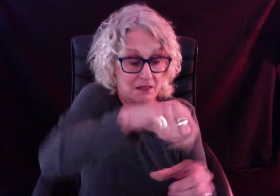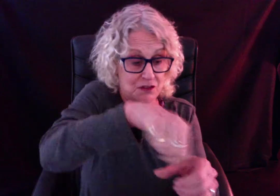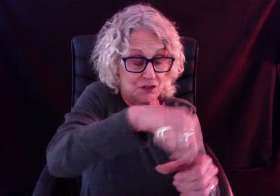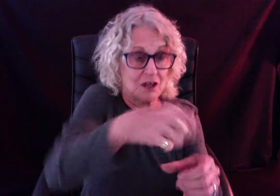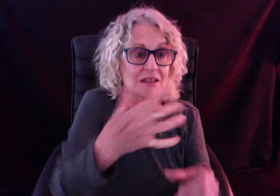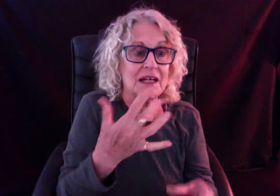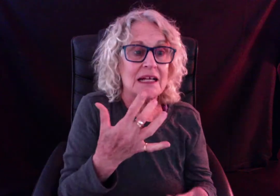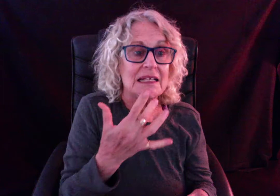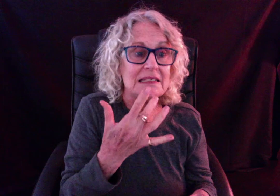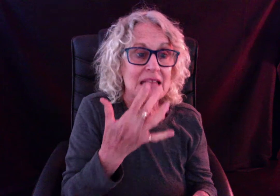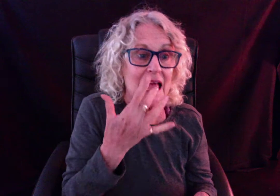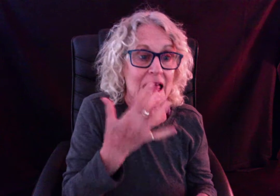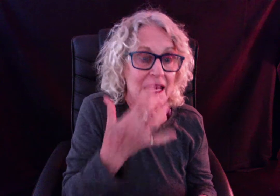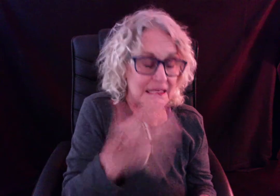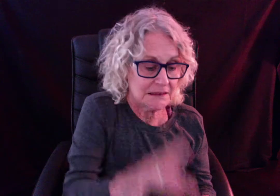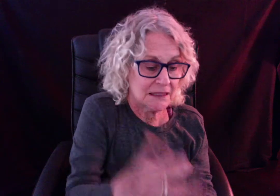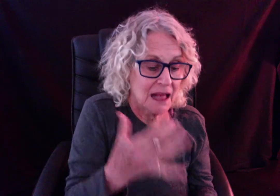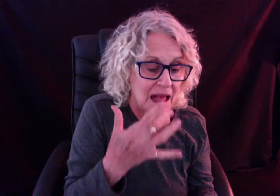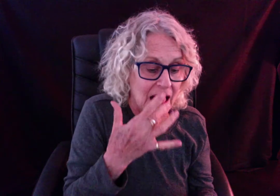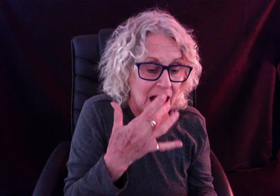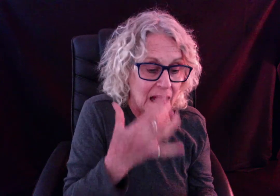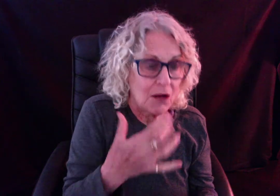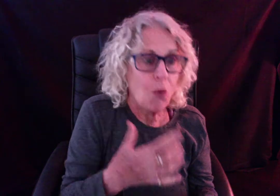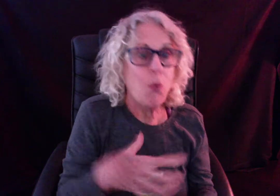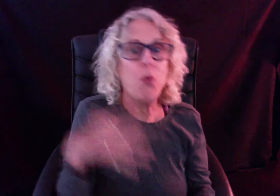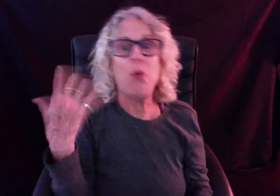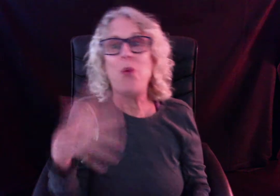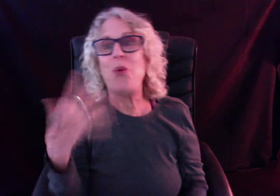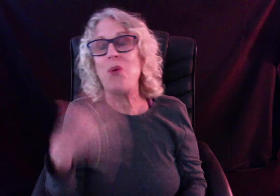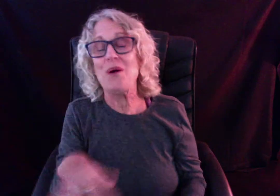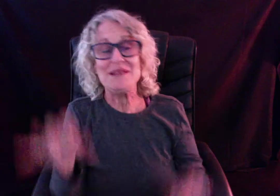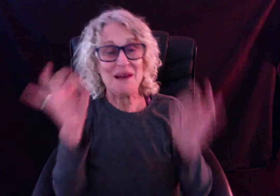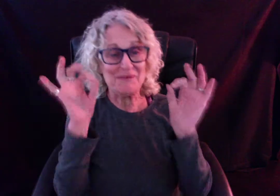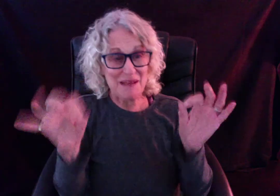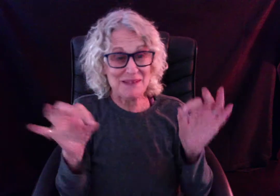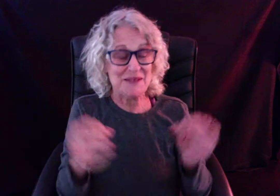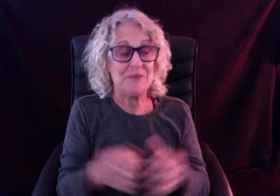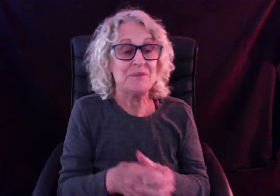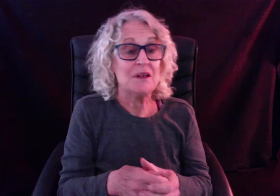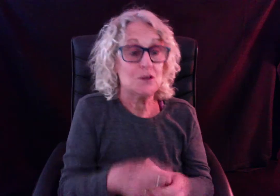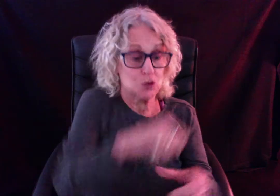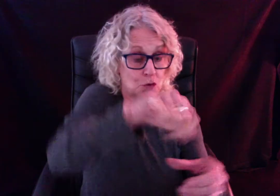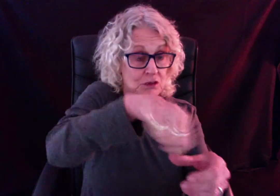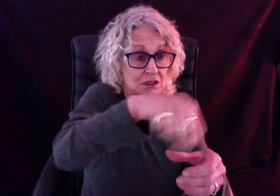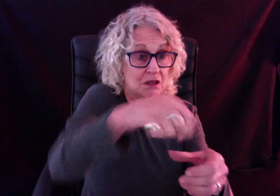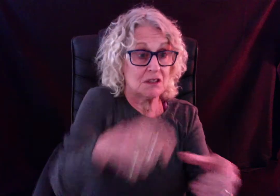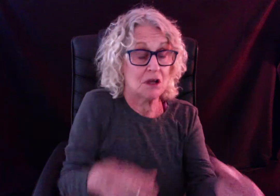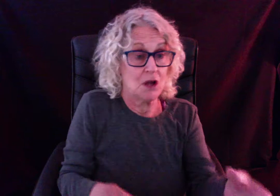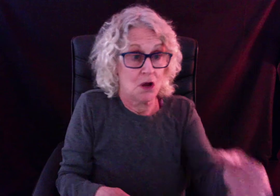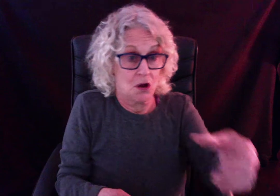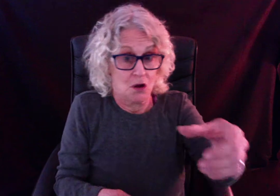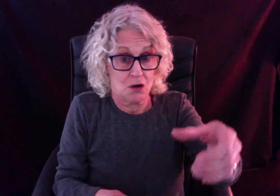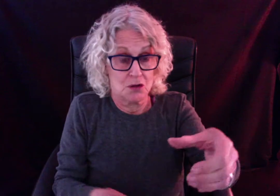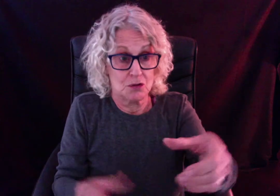my goodness, it's fabulous. So you take the sauce and you add it to the ground beef